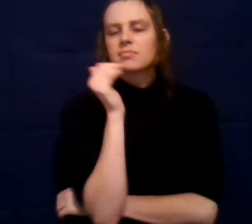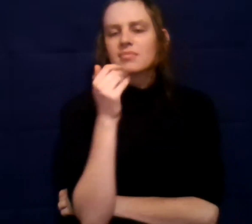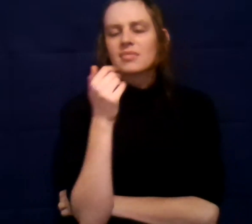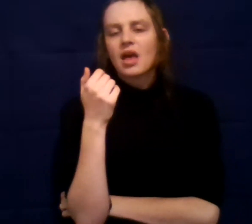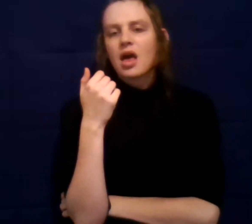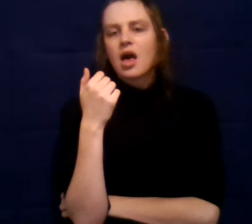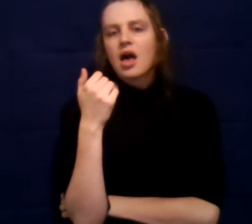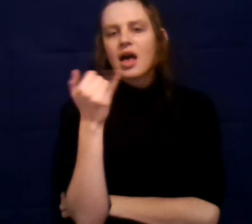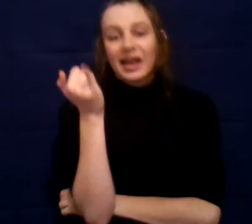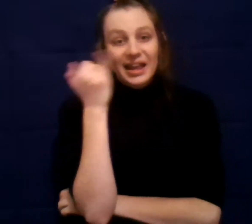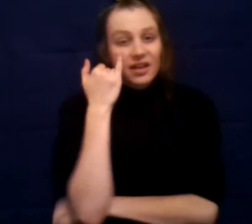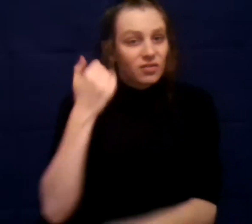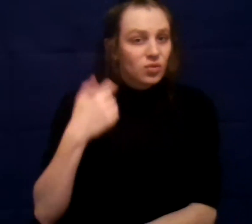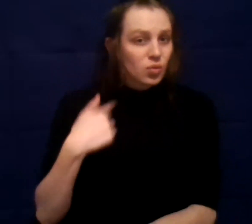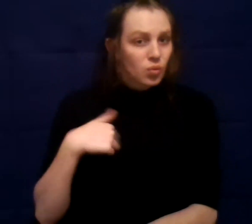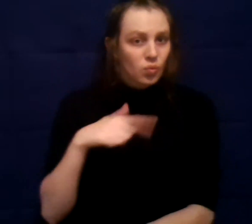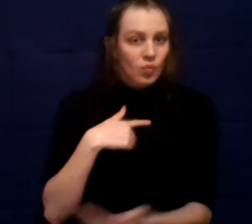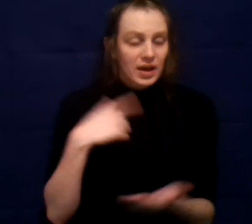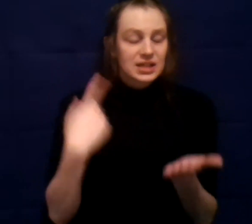if we could talk about